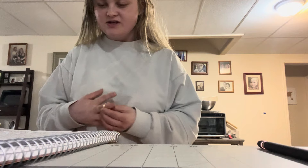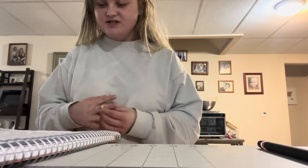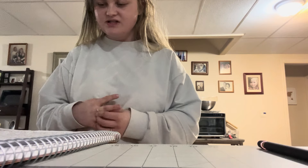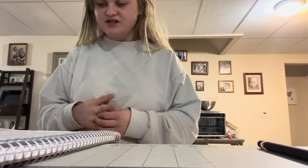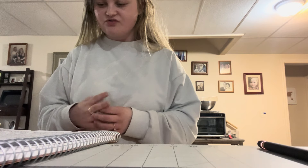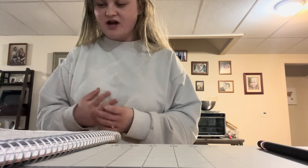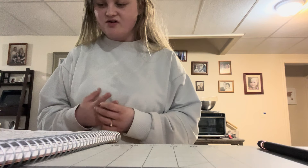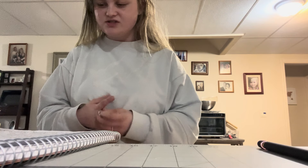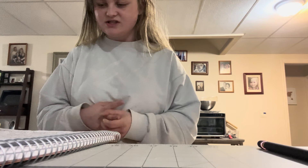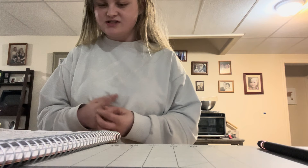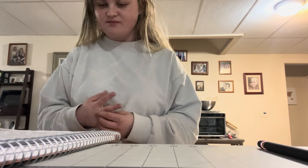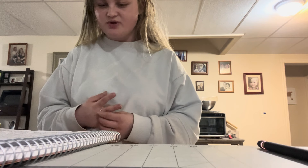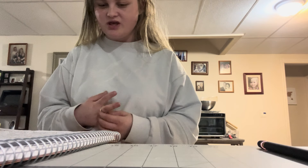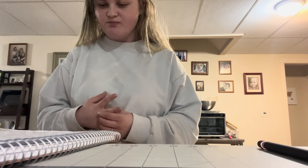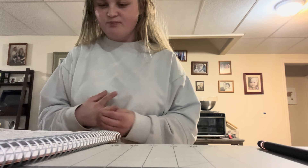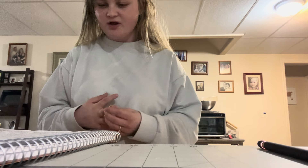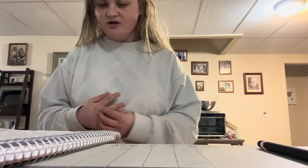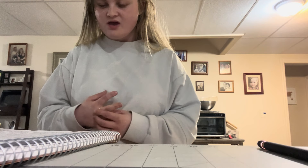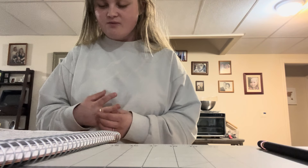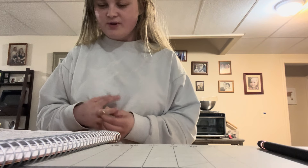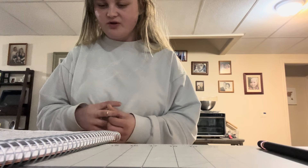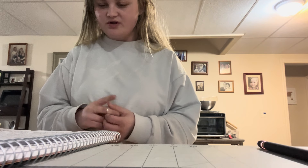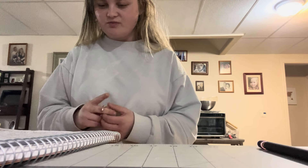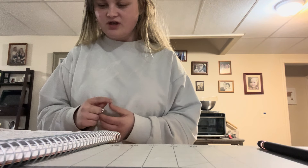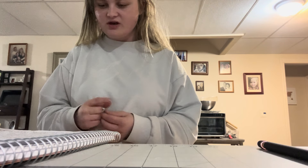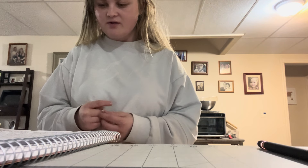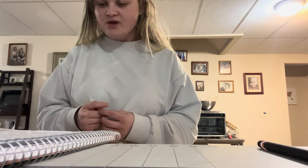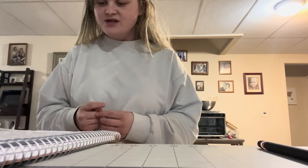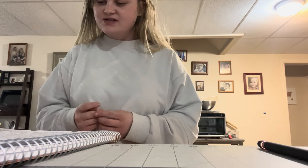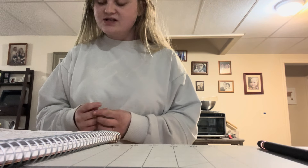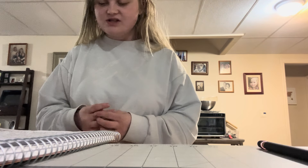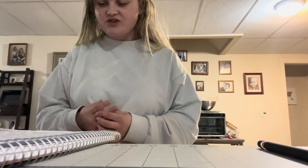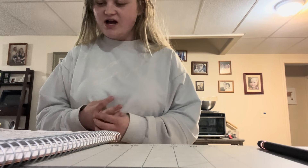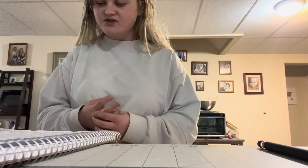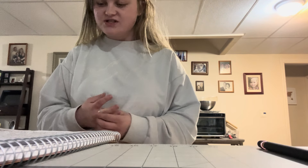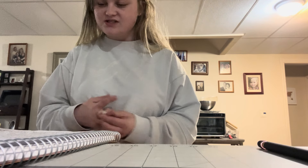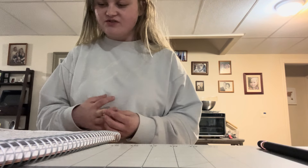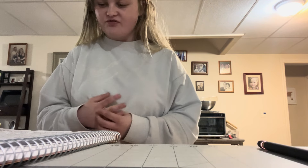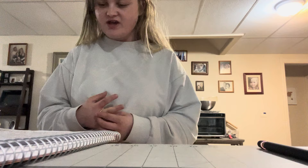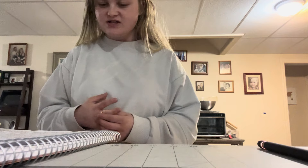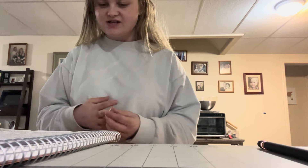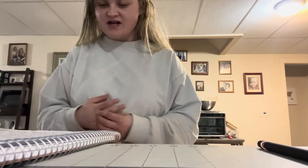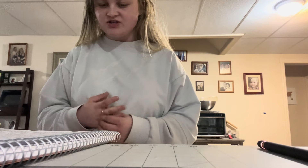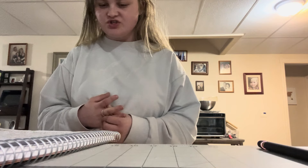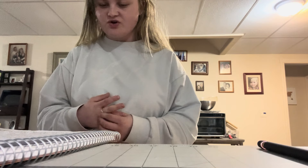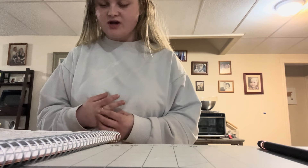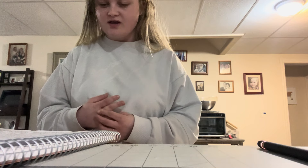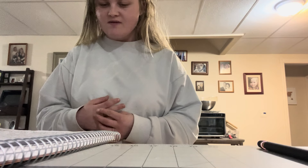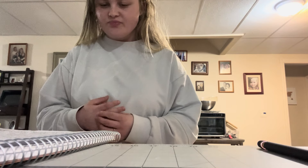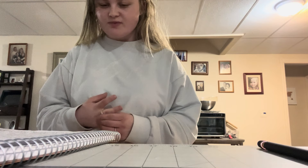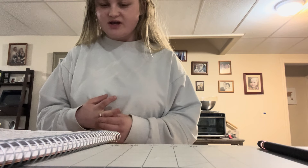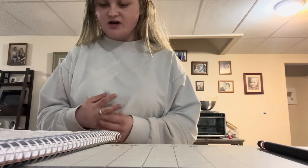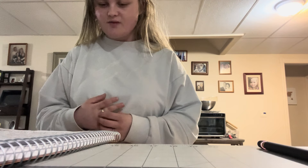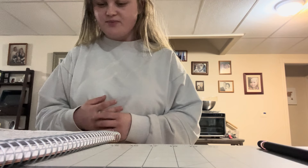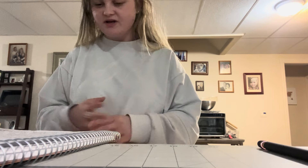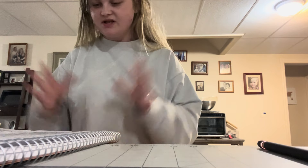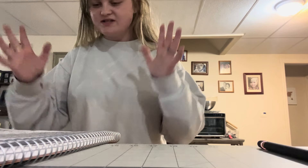Tens of thousands of people building me up. Tens of thousands of fans that enjoy my company. Tens